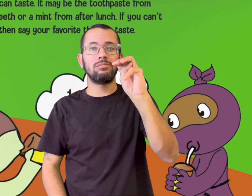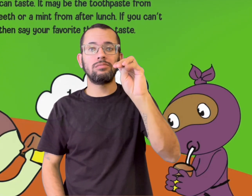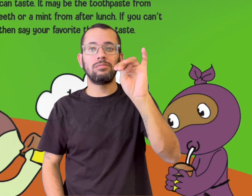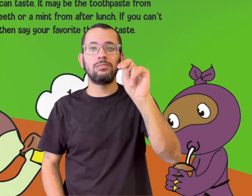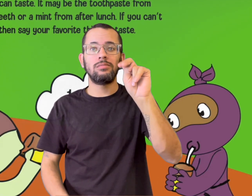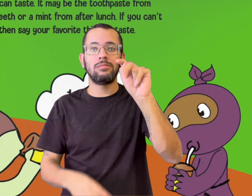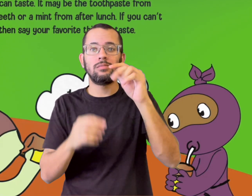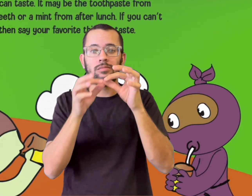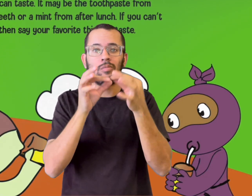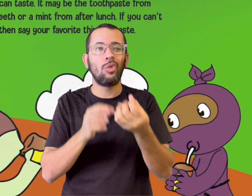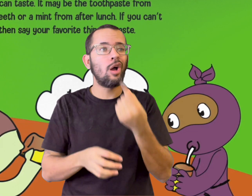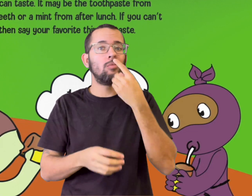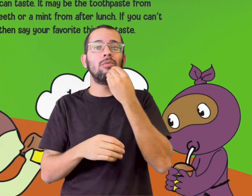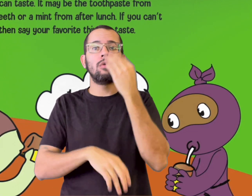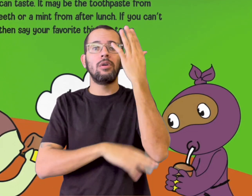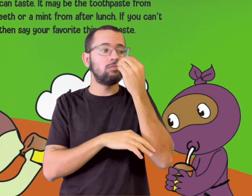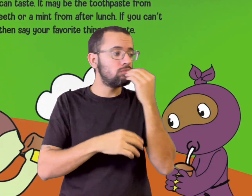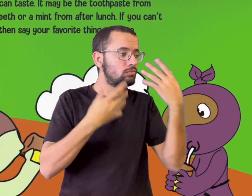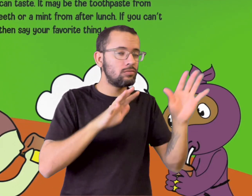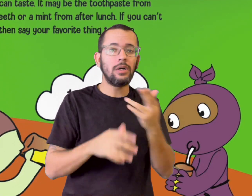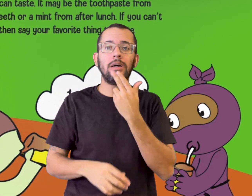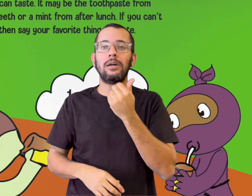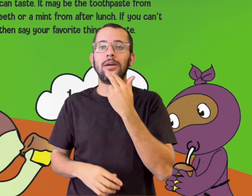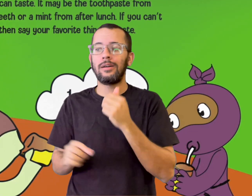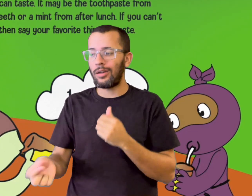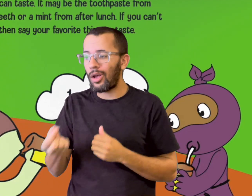anything, then say your favorite thing to taste.